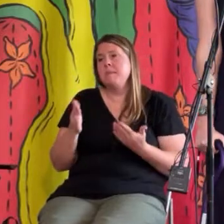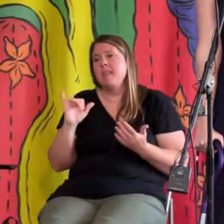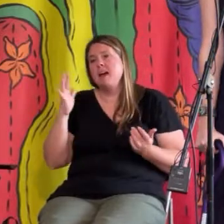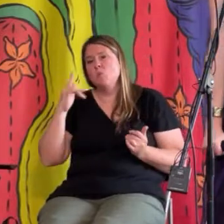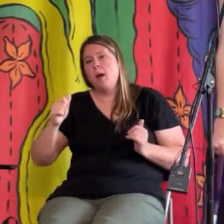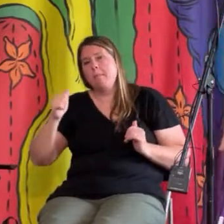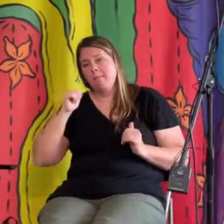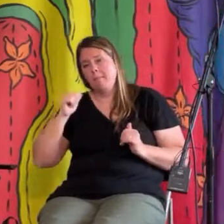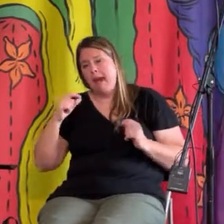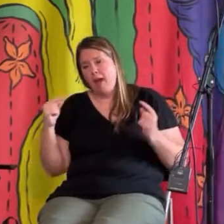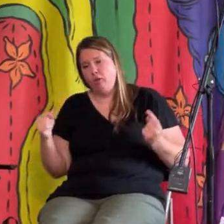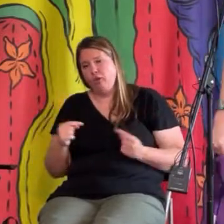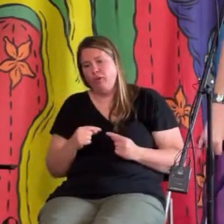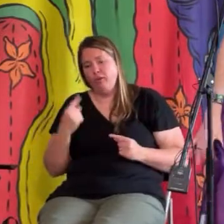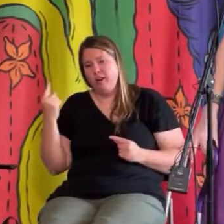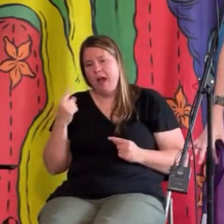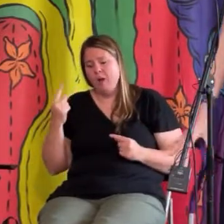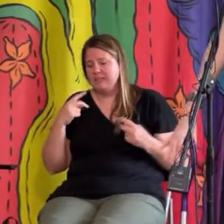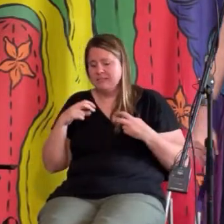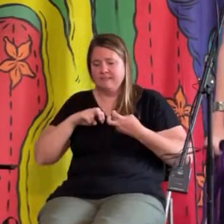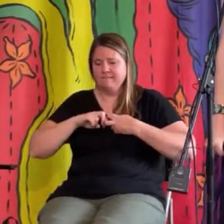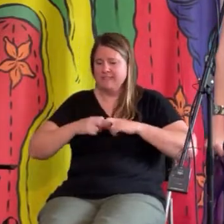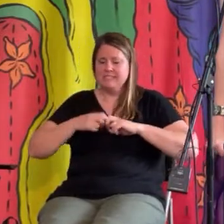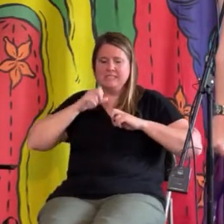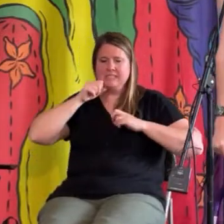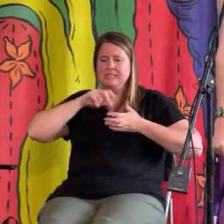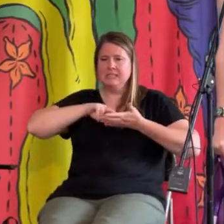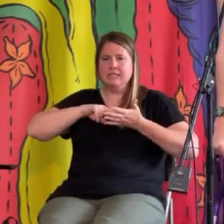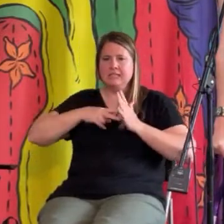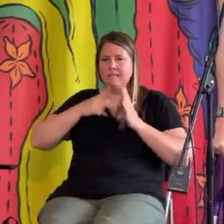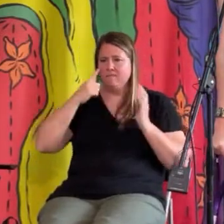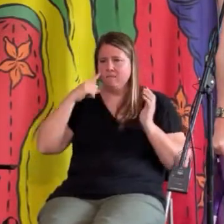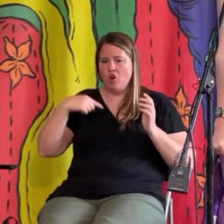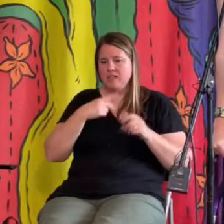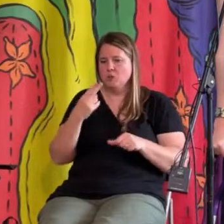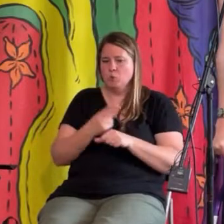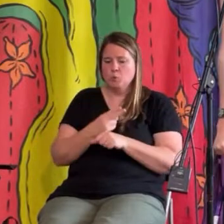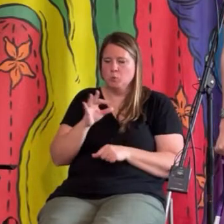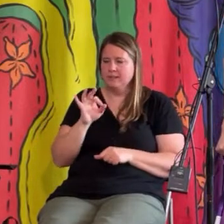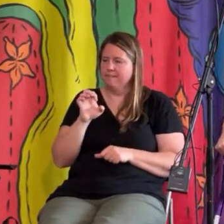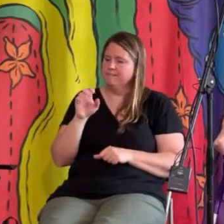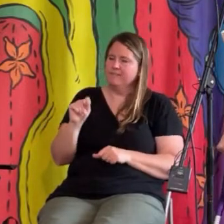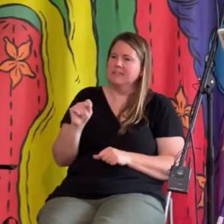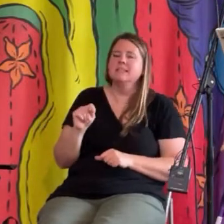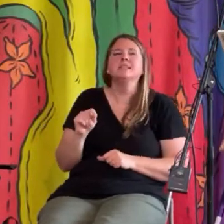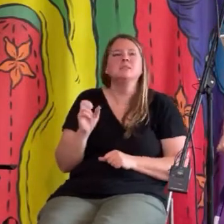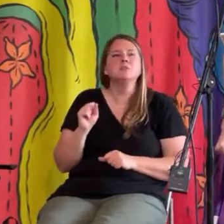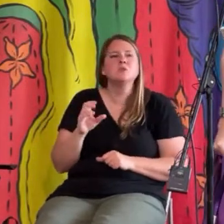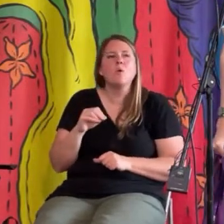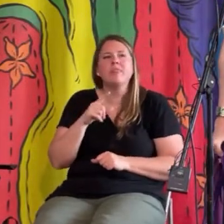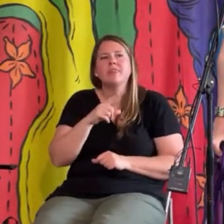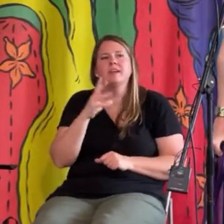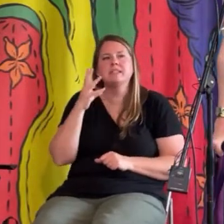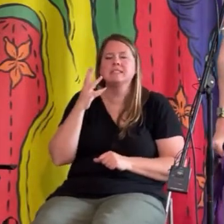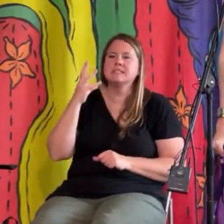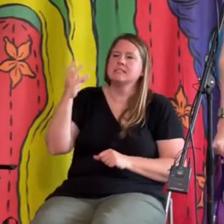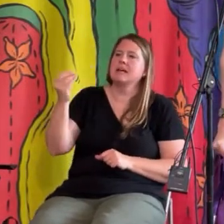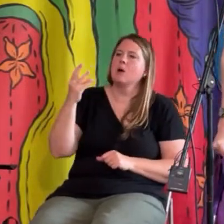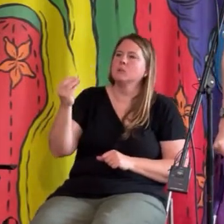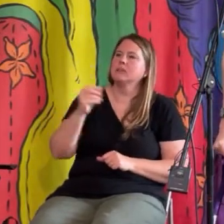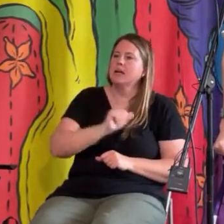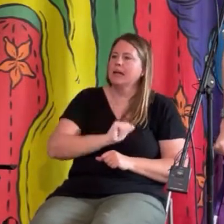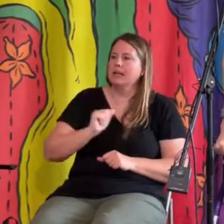time. Physics really didn't intend for this usage of our feet. So this is called Outside Atlantic Cancer